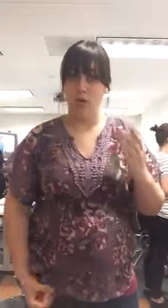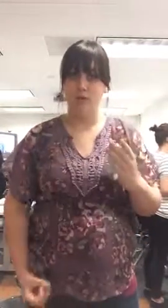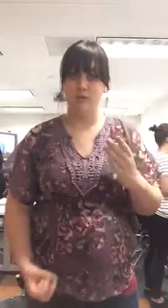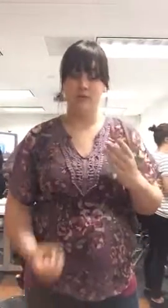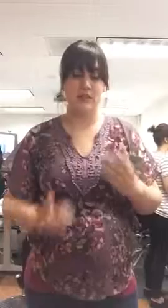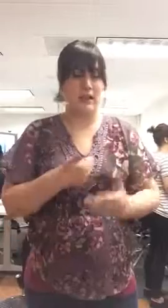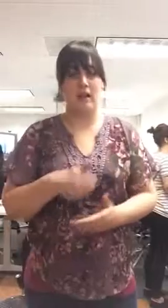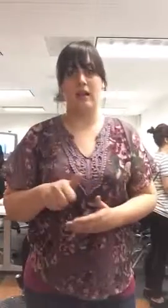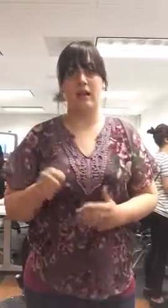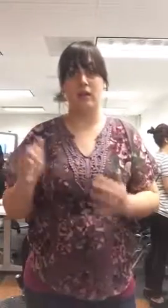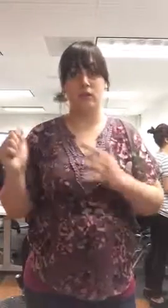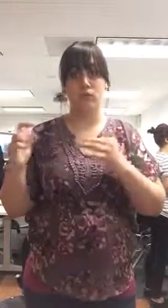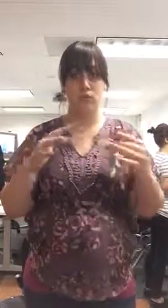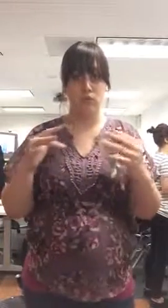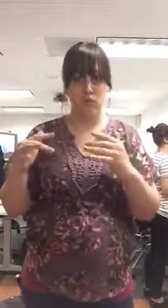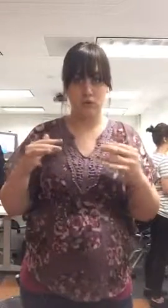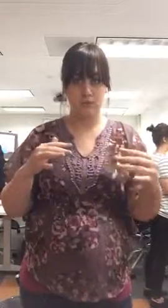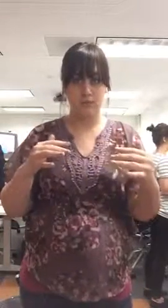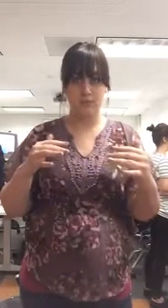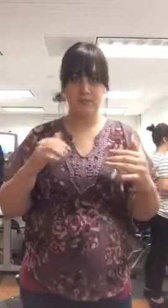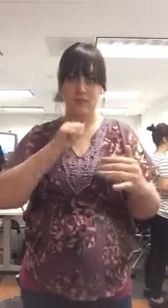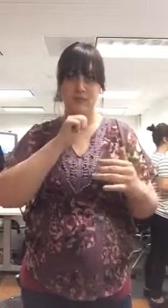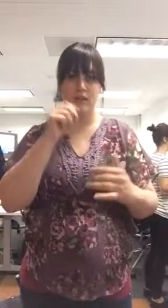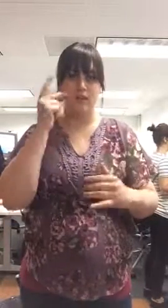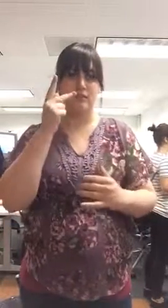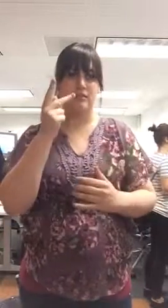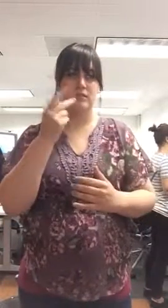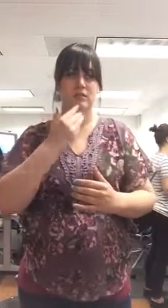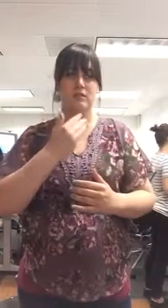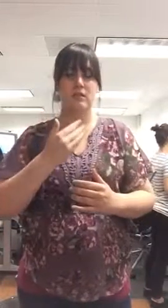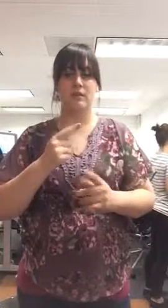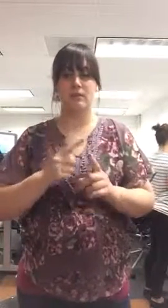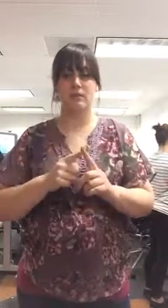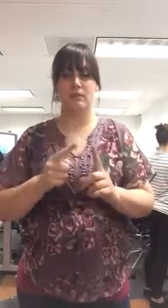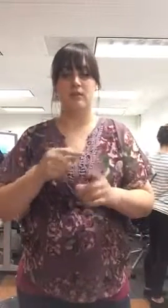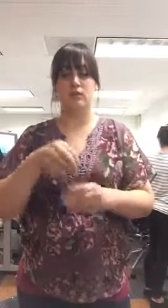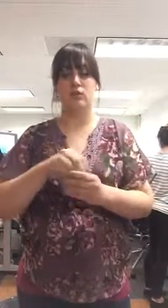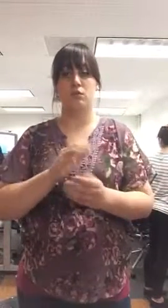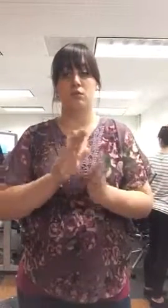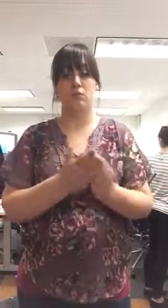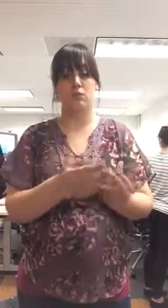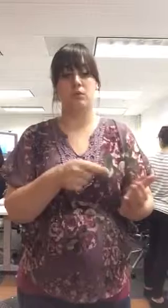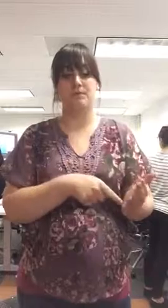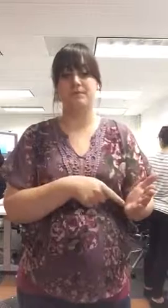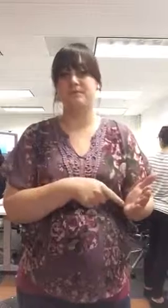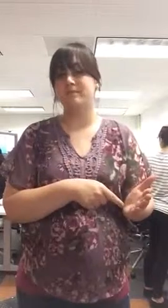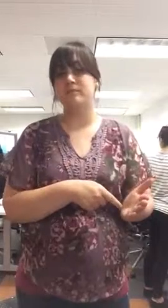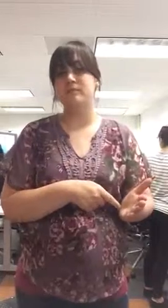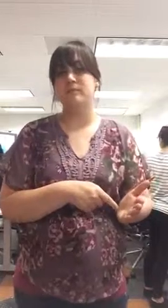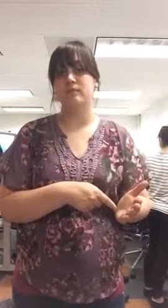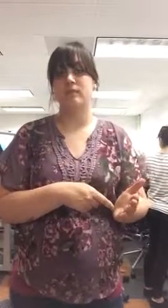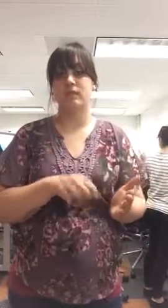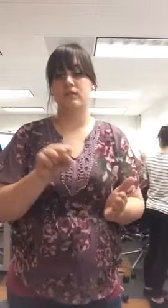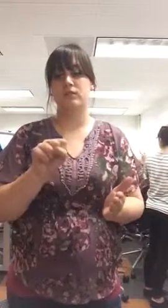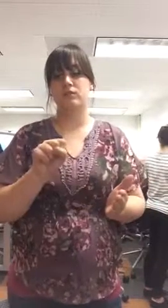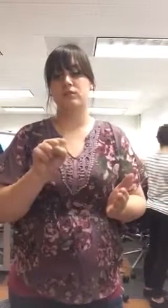war, is, and you may not be able to see this too well, this is out of your book, and this is Soviet war losses.